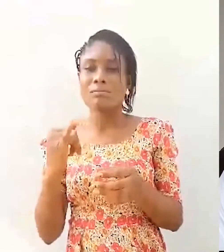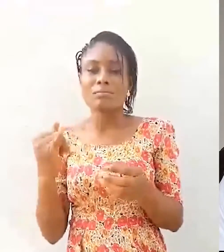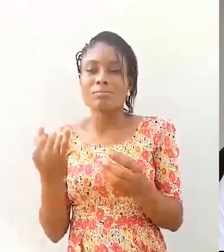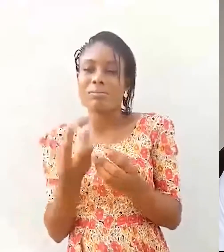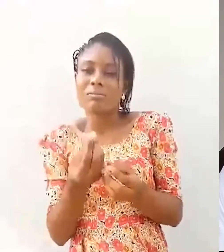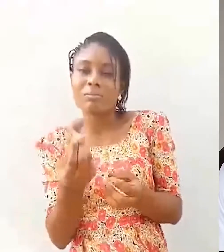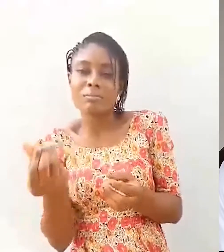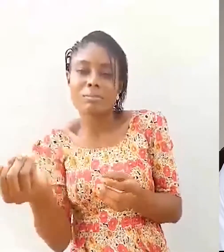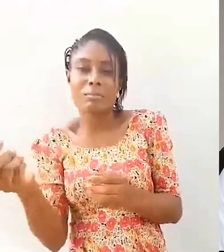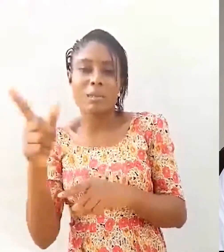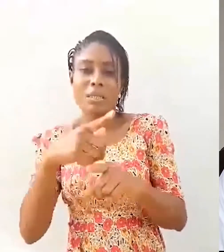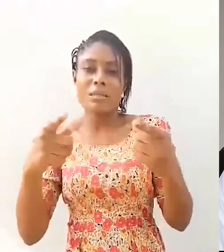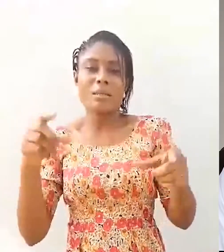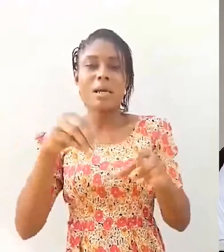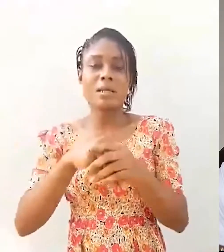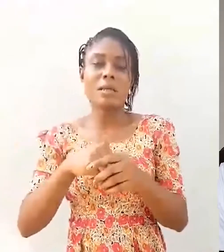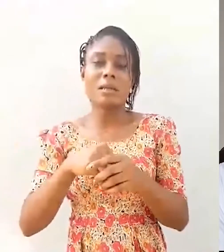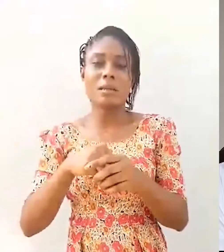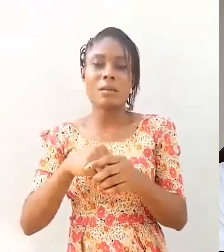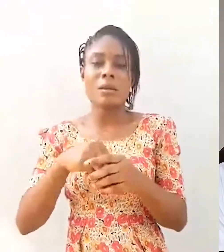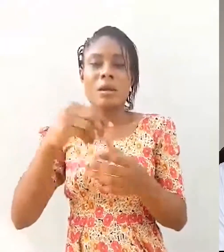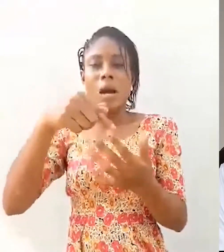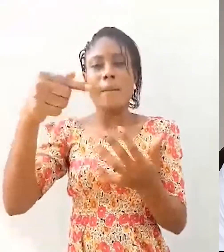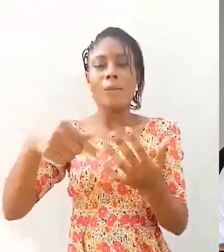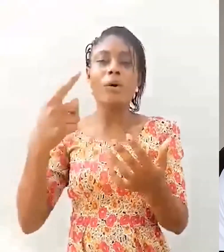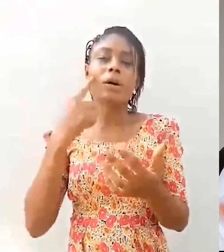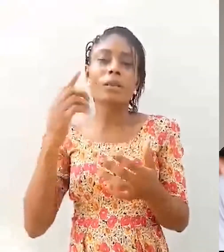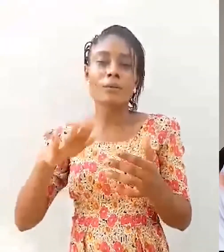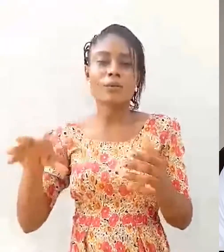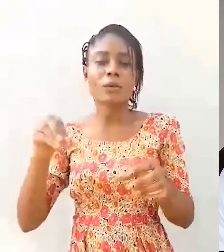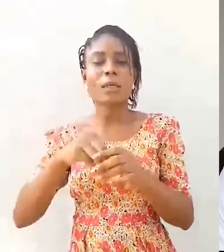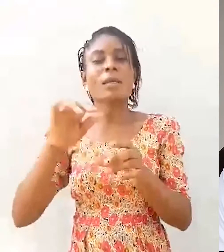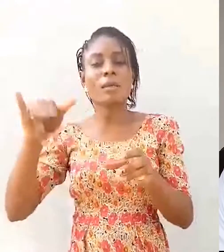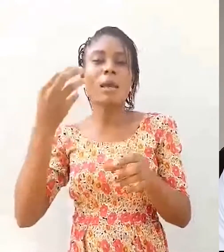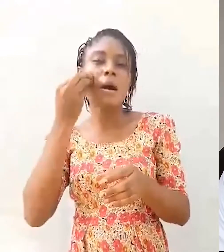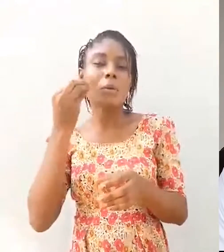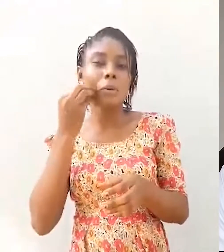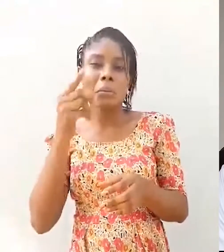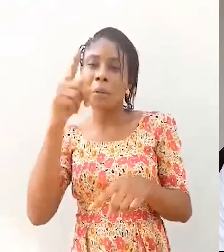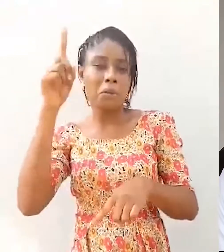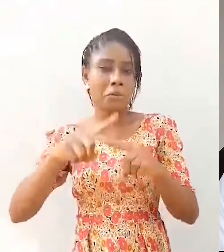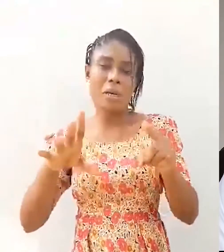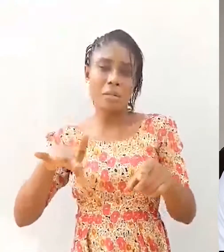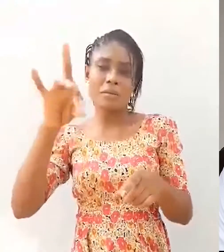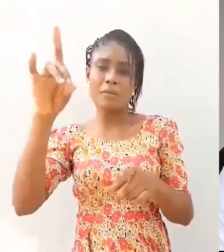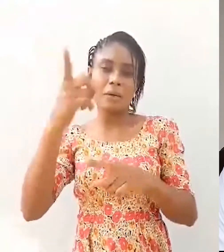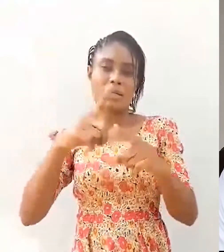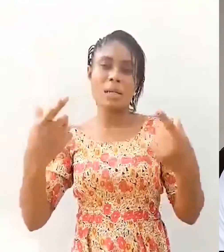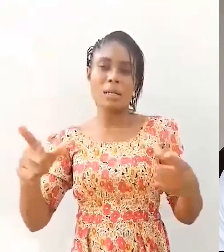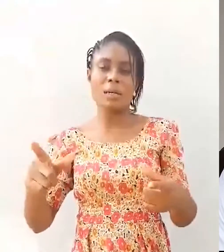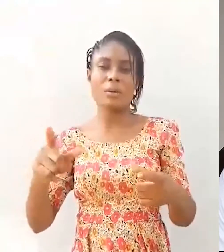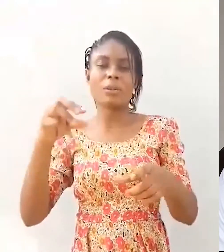Sign language is not found in the homes of many deaf children growing up.